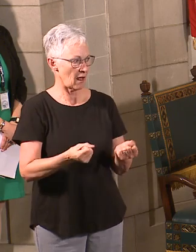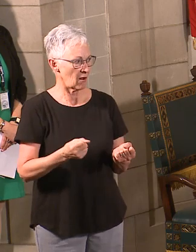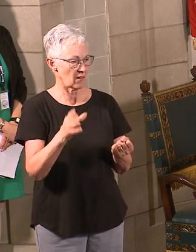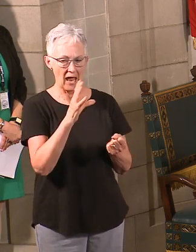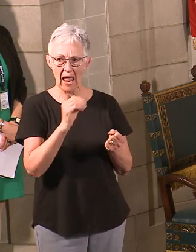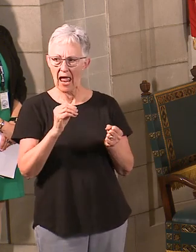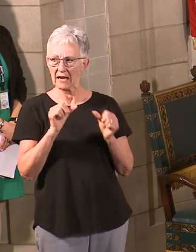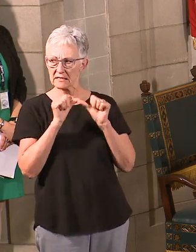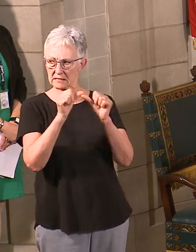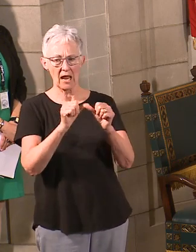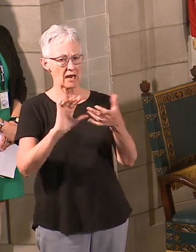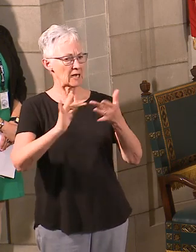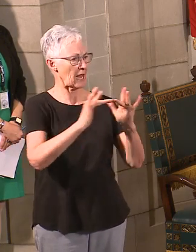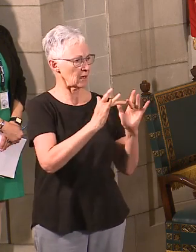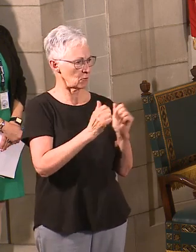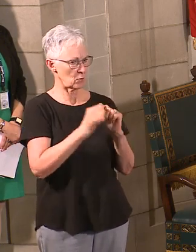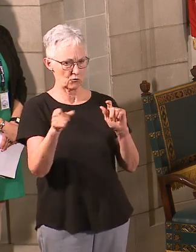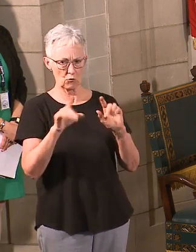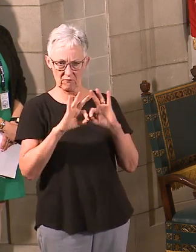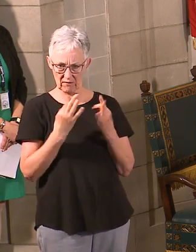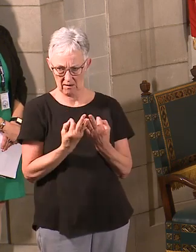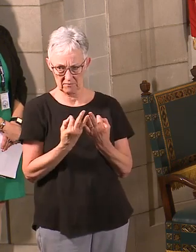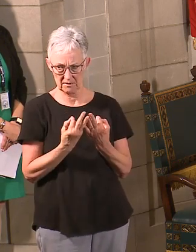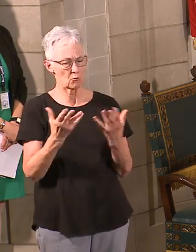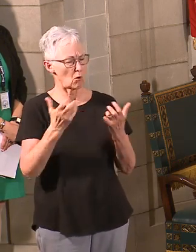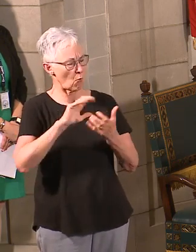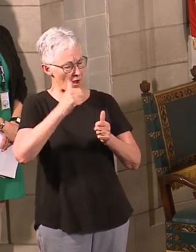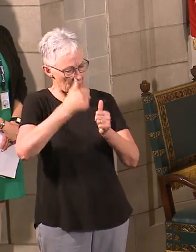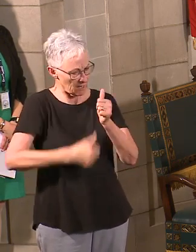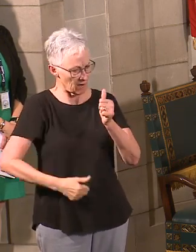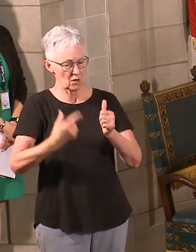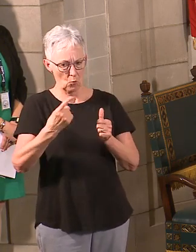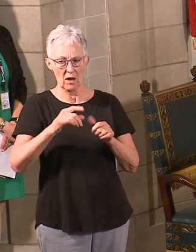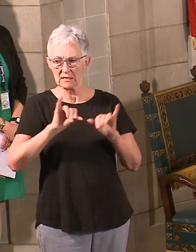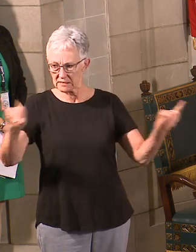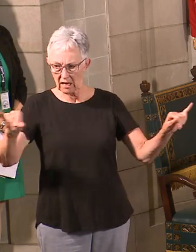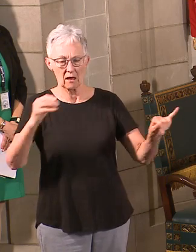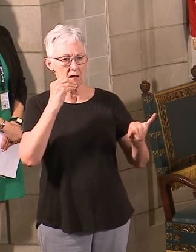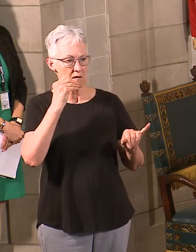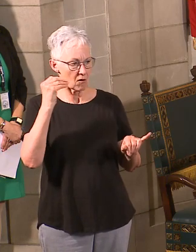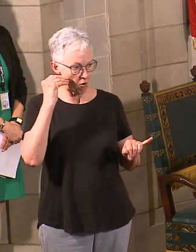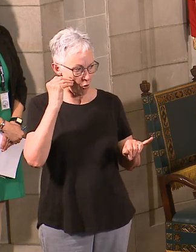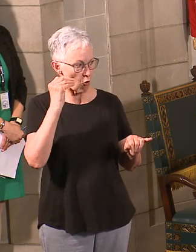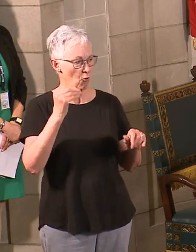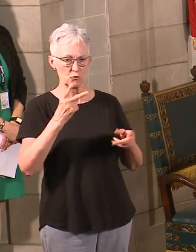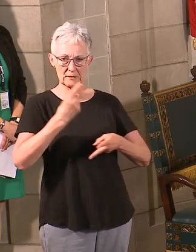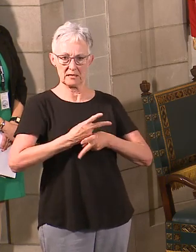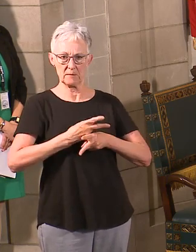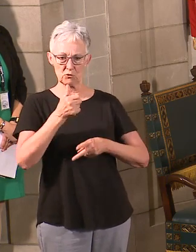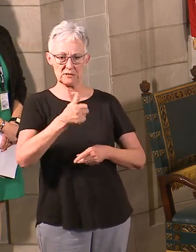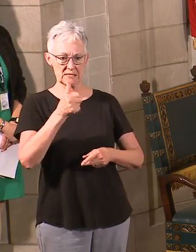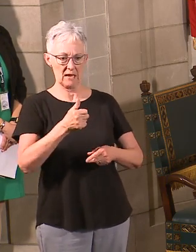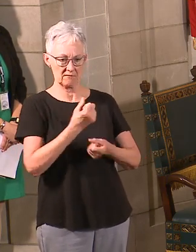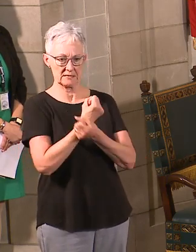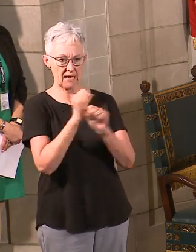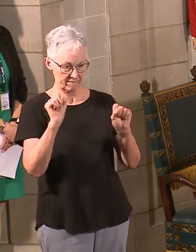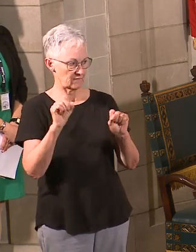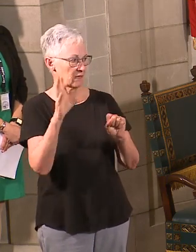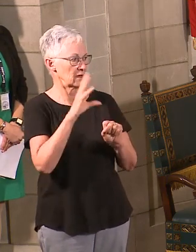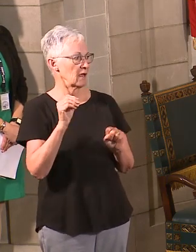state. We want people to remember, stay home, stay healthy, but stay connected, because it's so important for us to be able to fight the